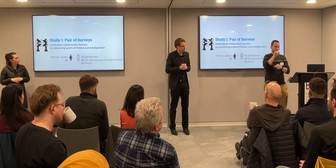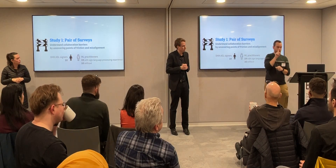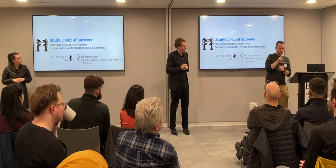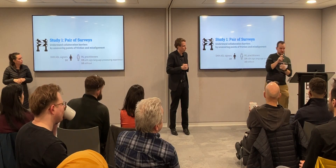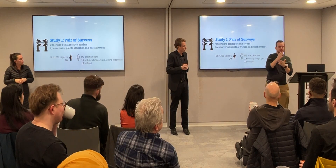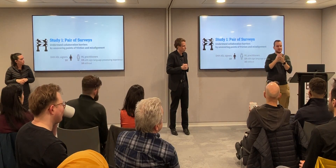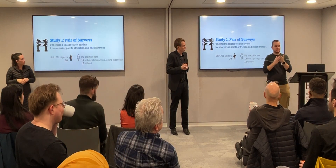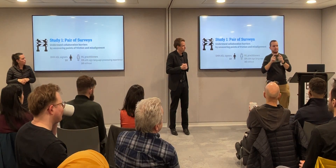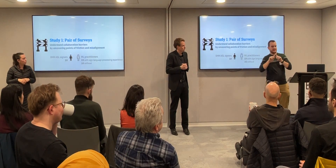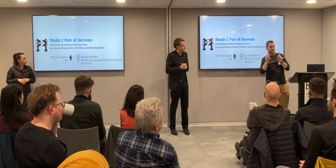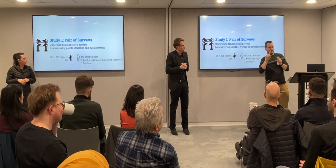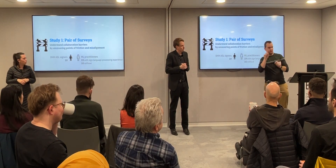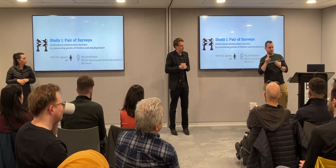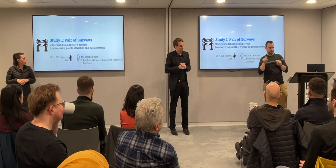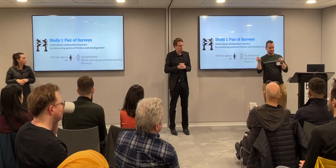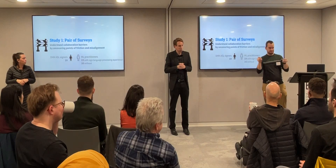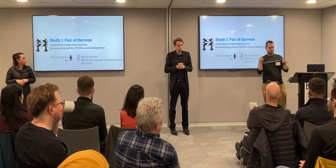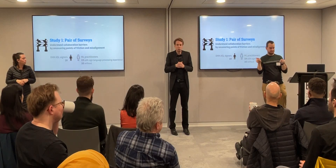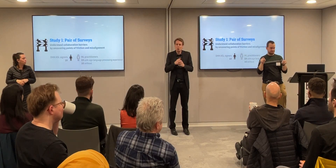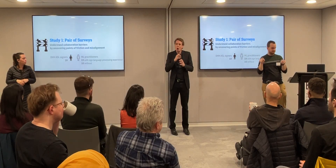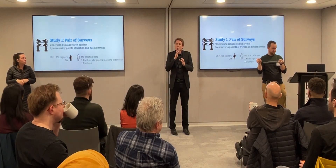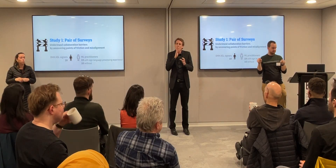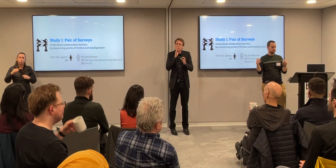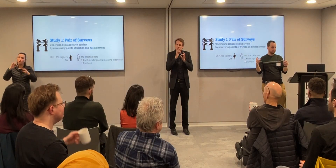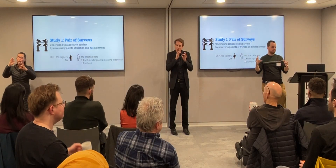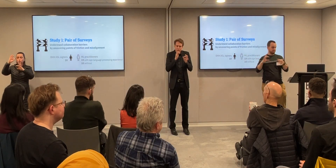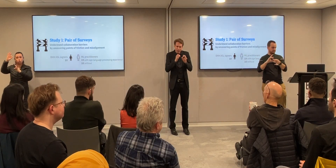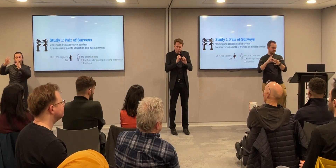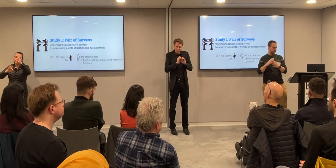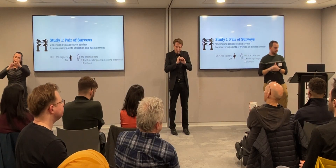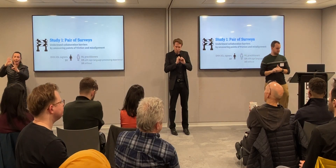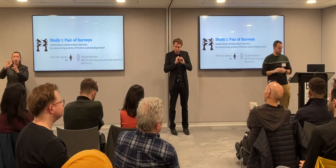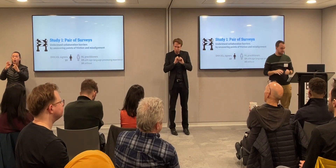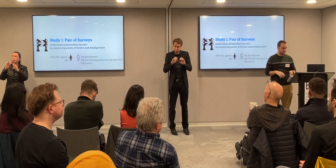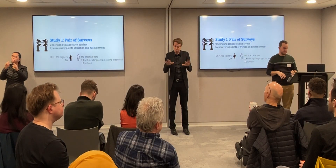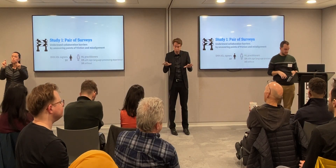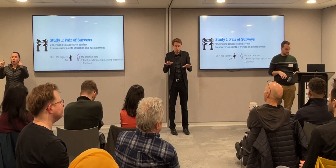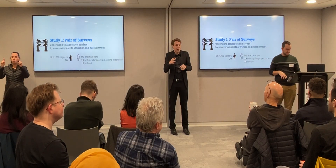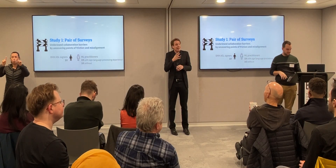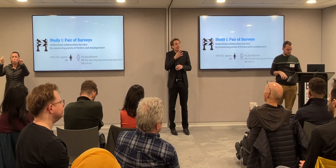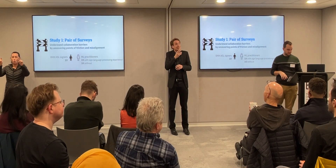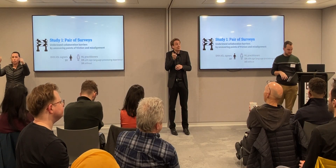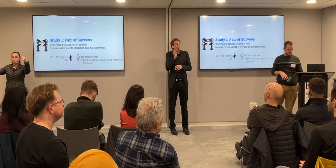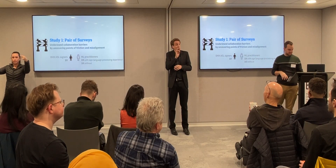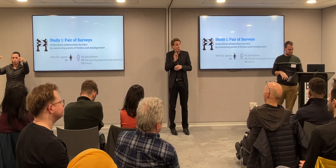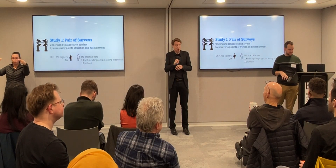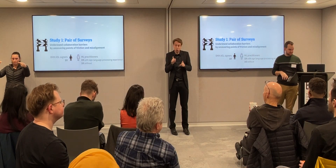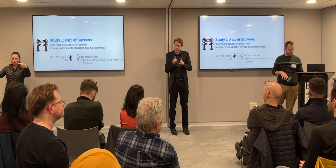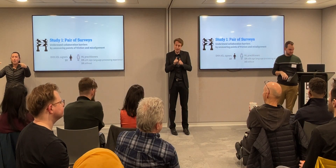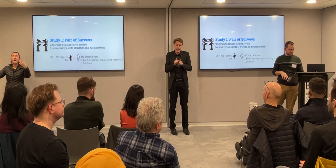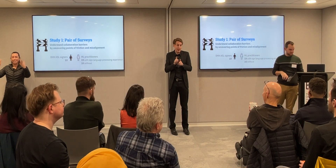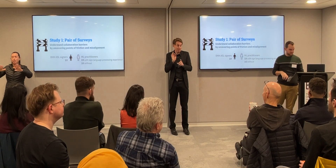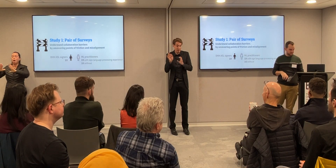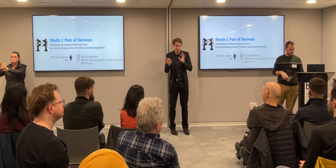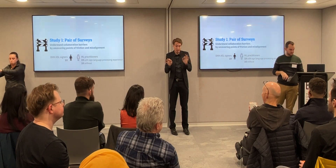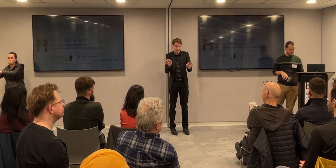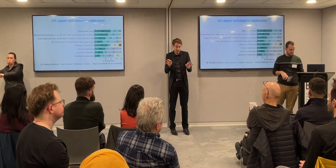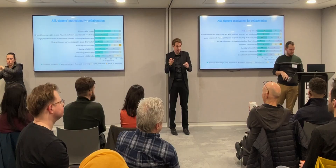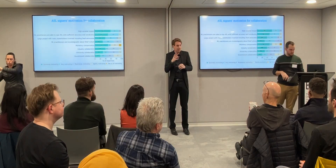The survey contained some of the same questions for both groups, but also some that differed.